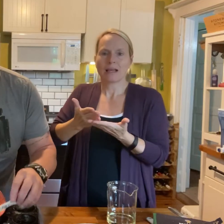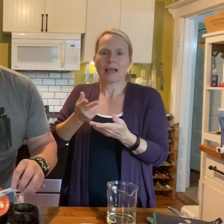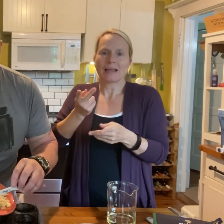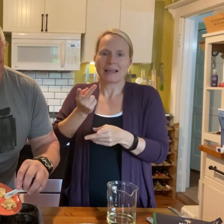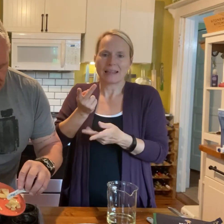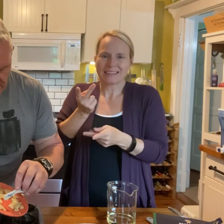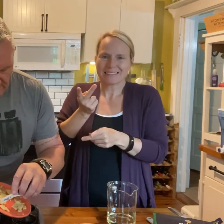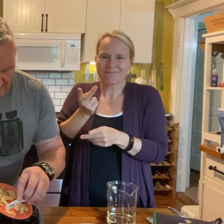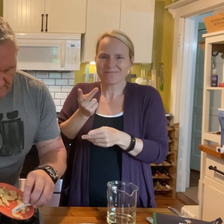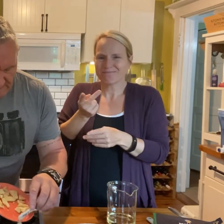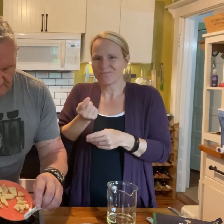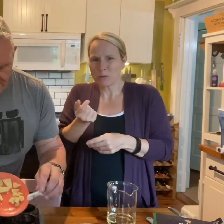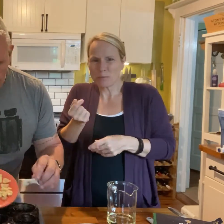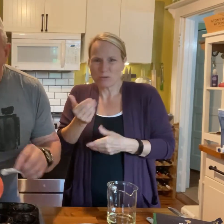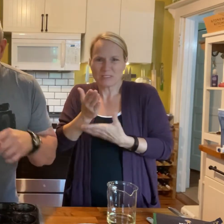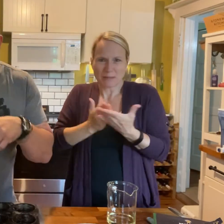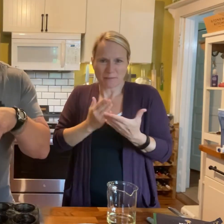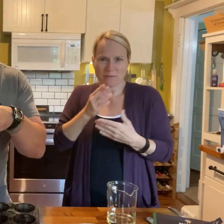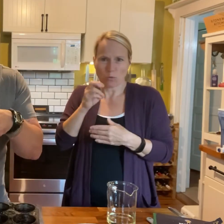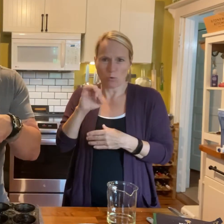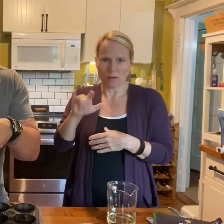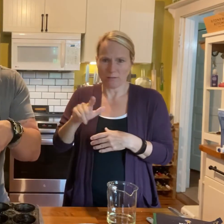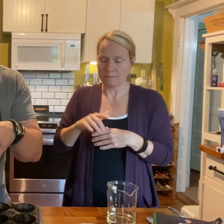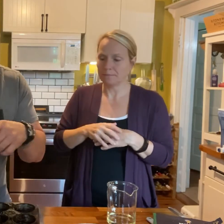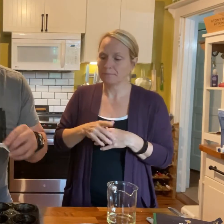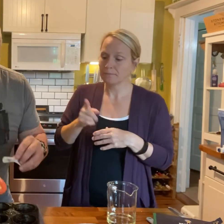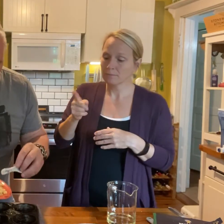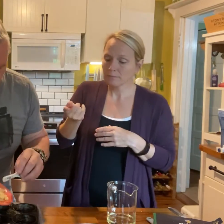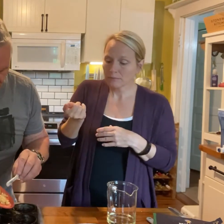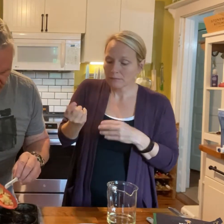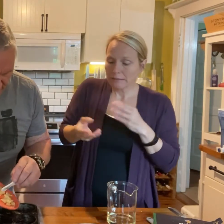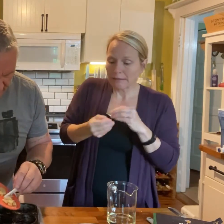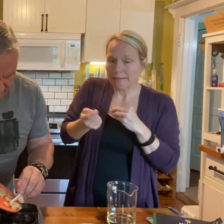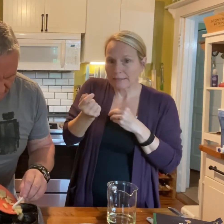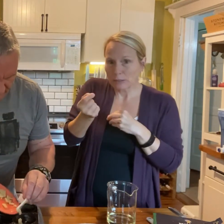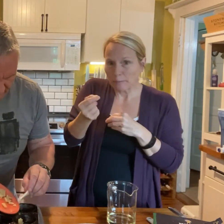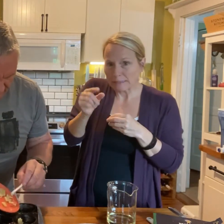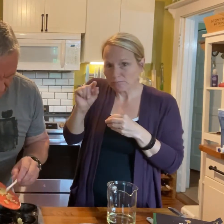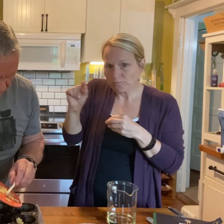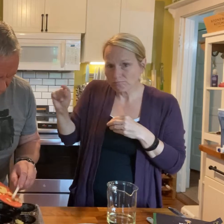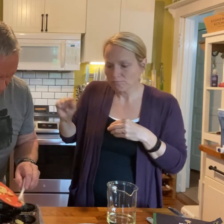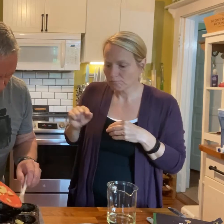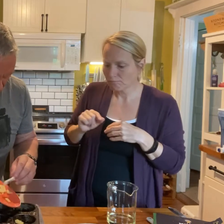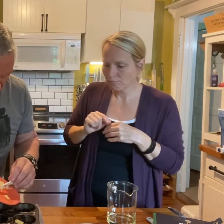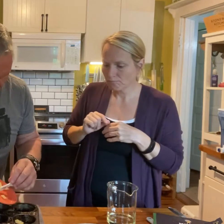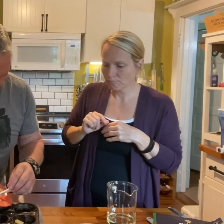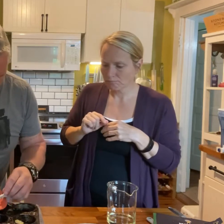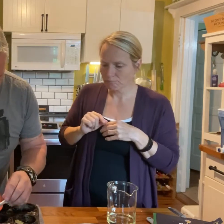Yorkshire pudding. So I've got this into just like little bits. I'm just adding a little bit to each one,